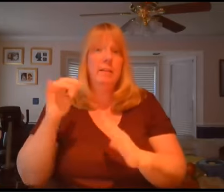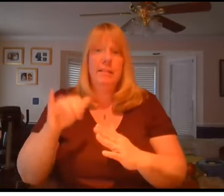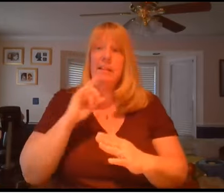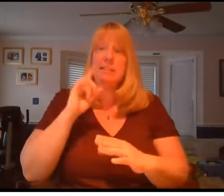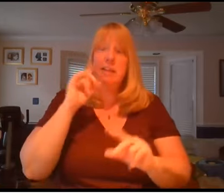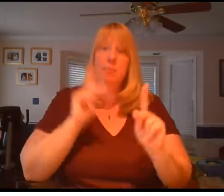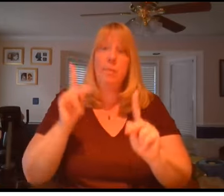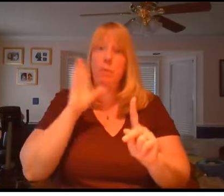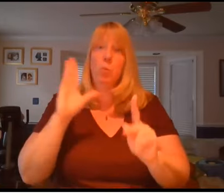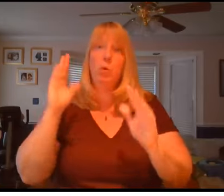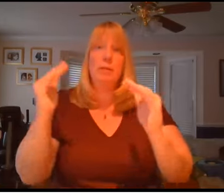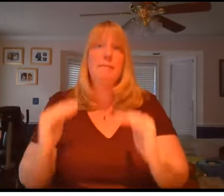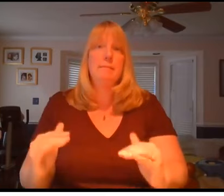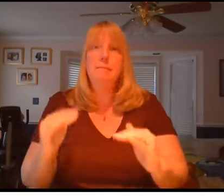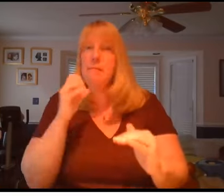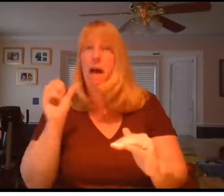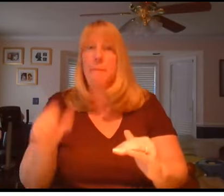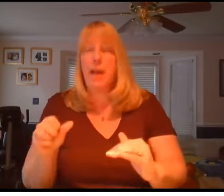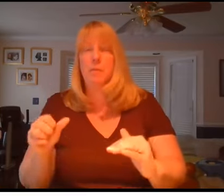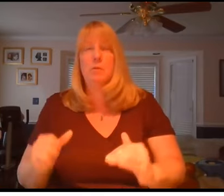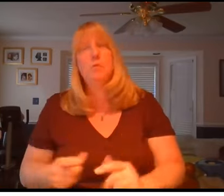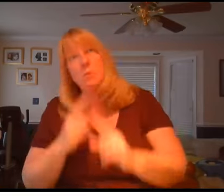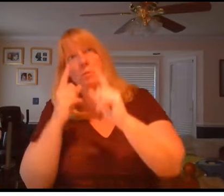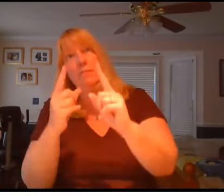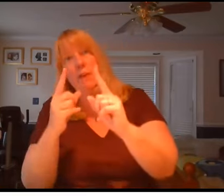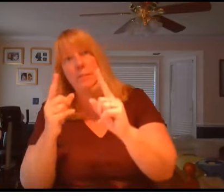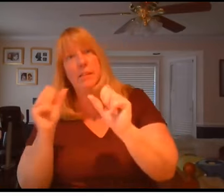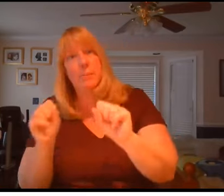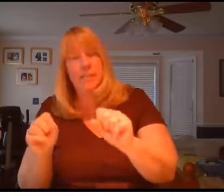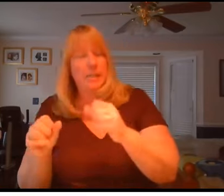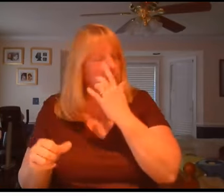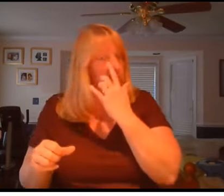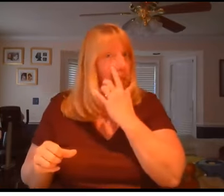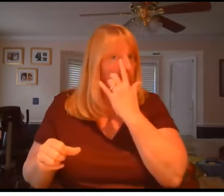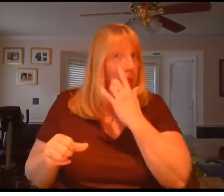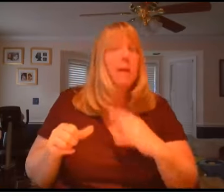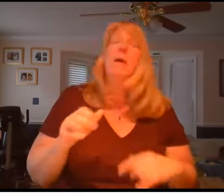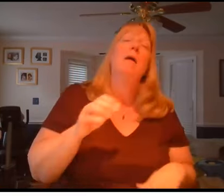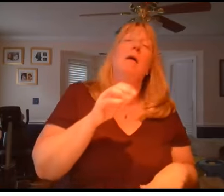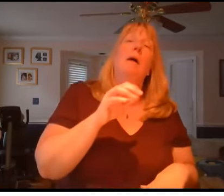So that meant that deaf people would not be able to